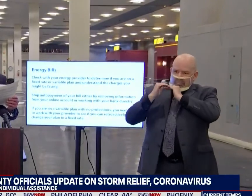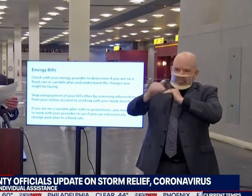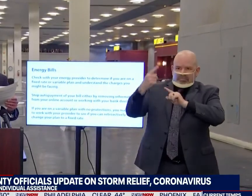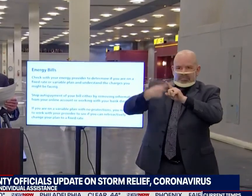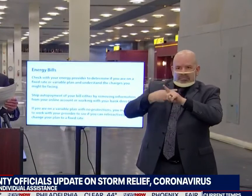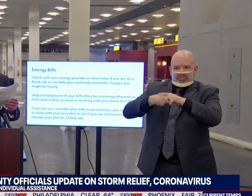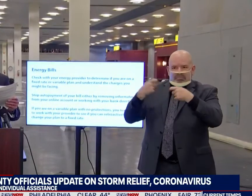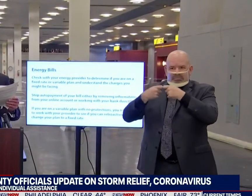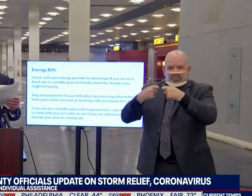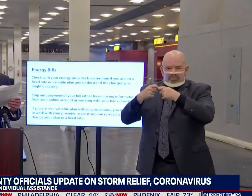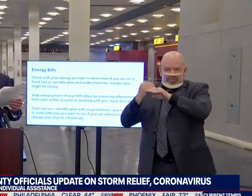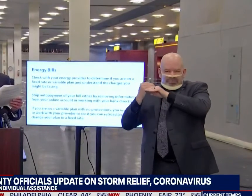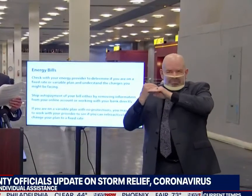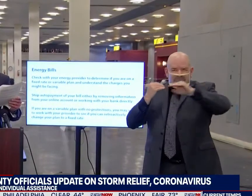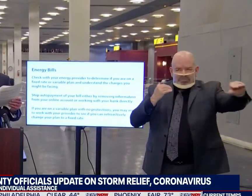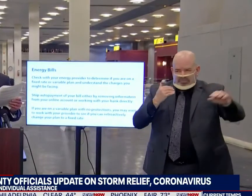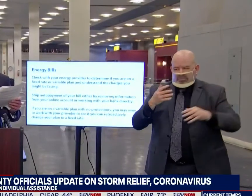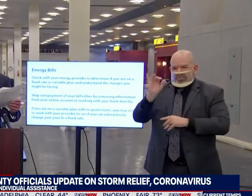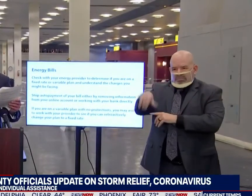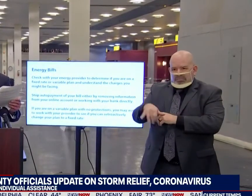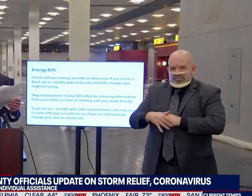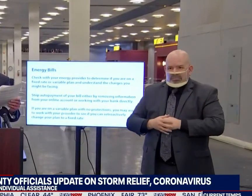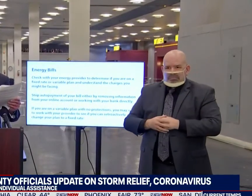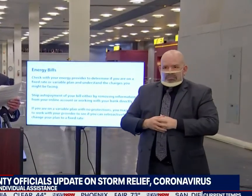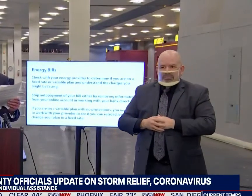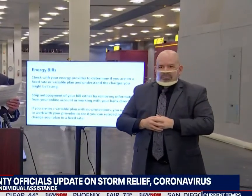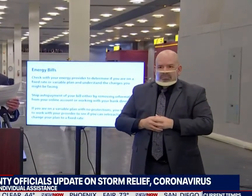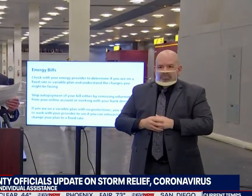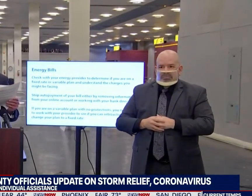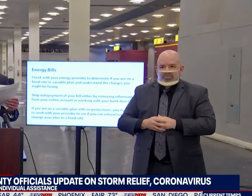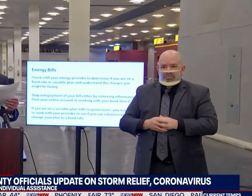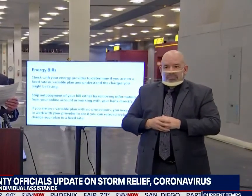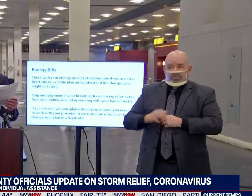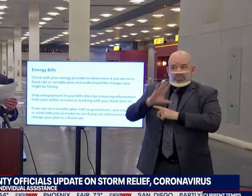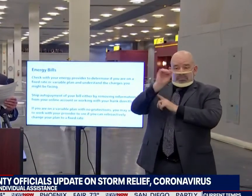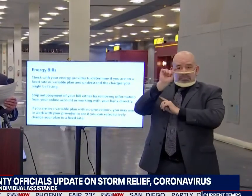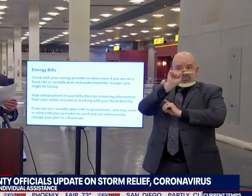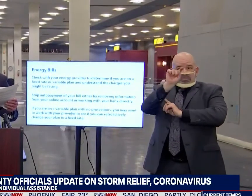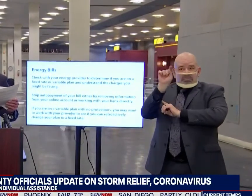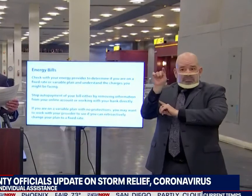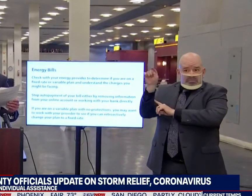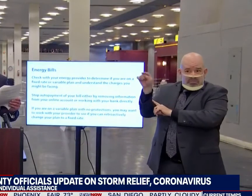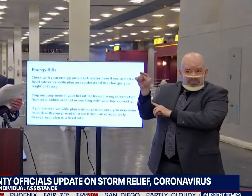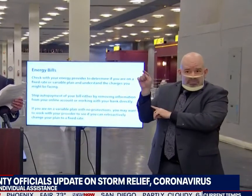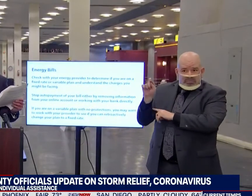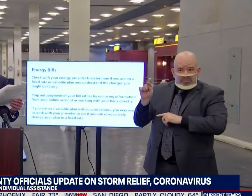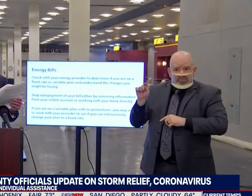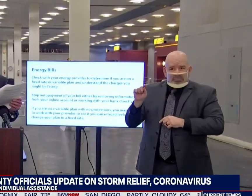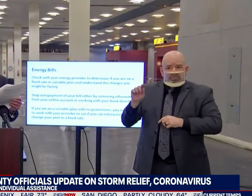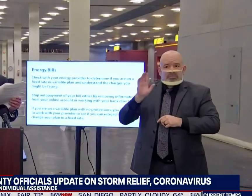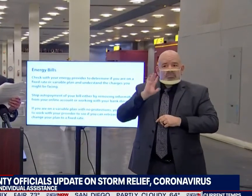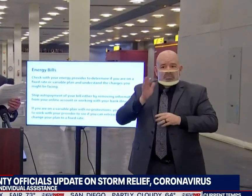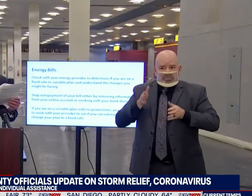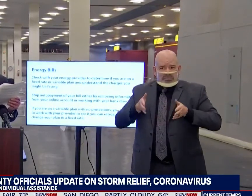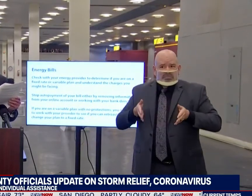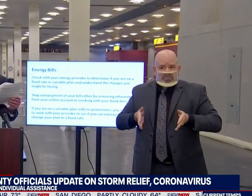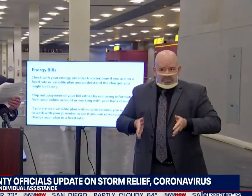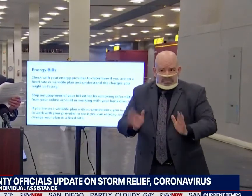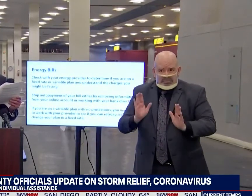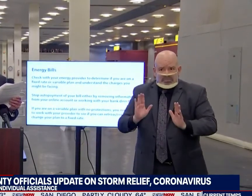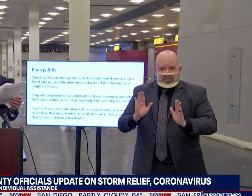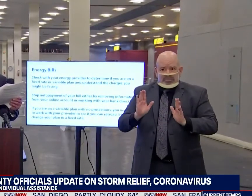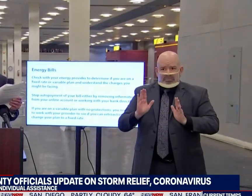plan. Um but some providers will allow people on a variable rate plan to switch